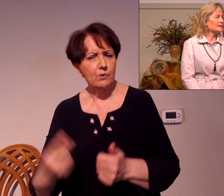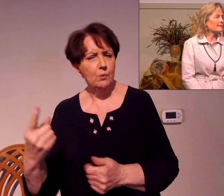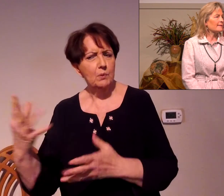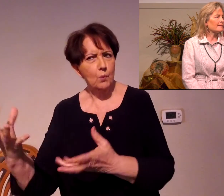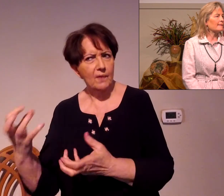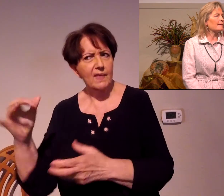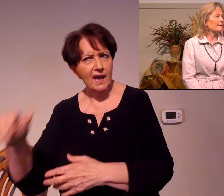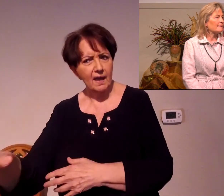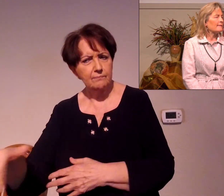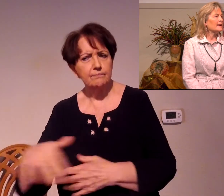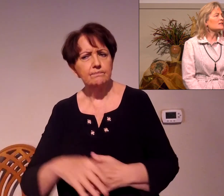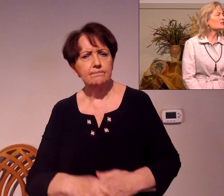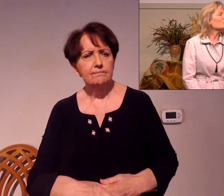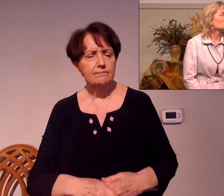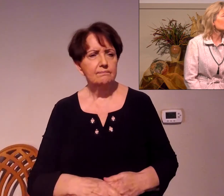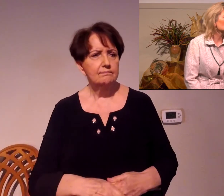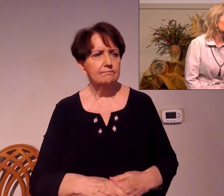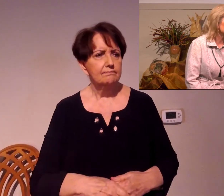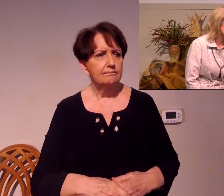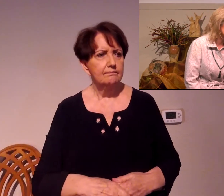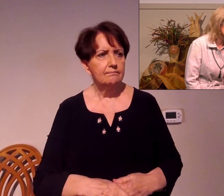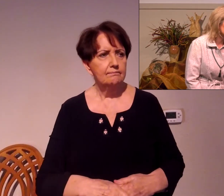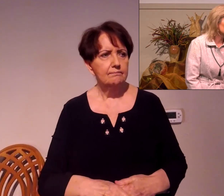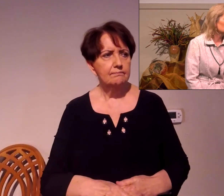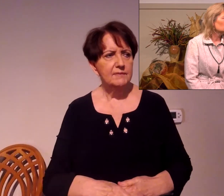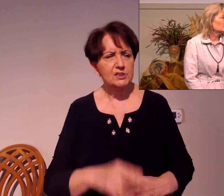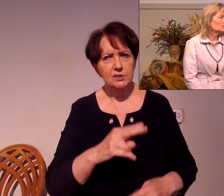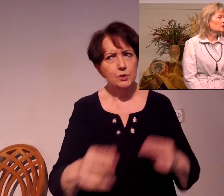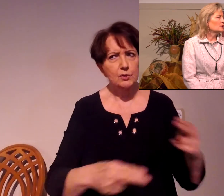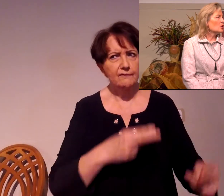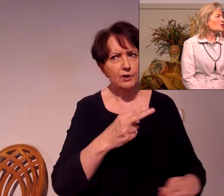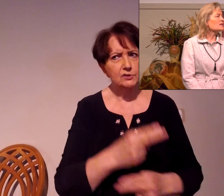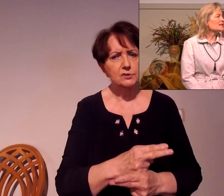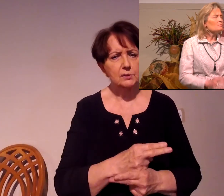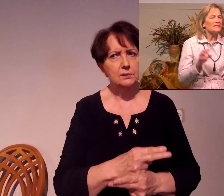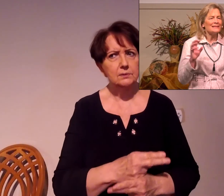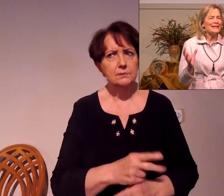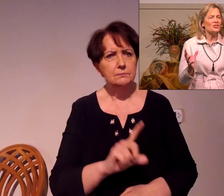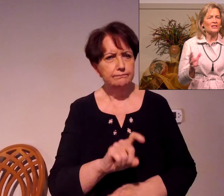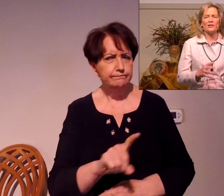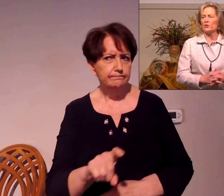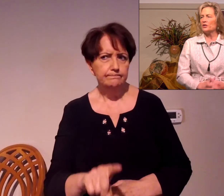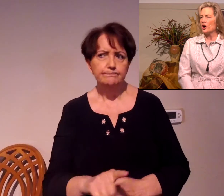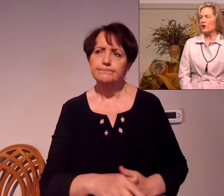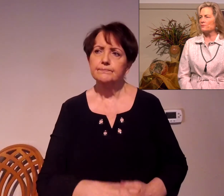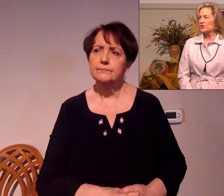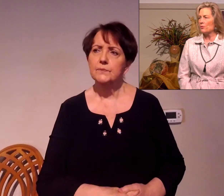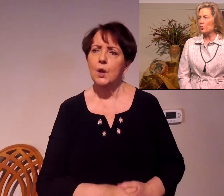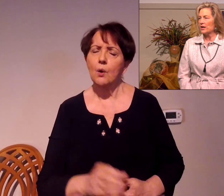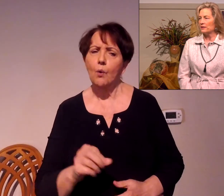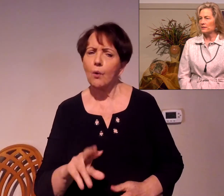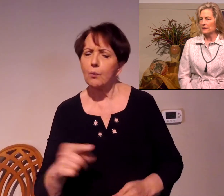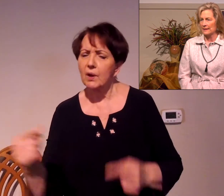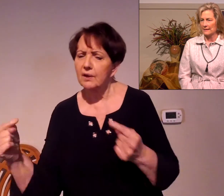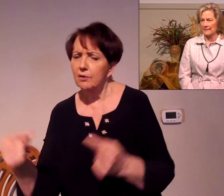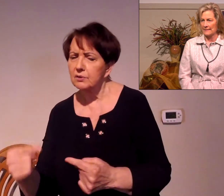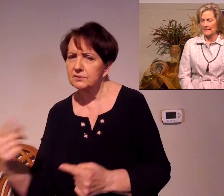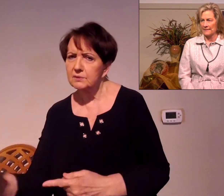this? Is it universal? Or is it potentially going to harm